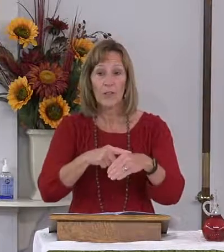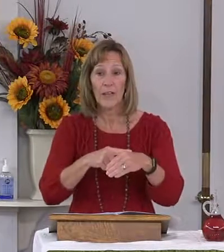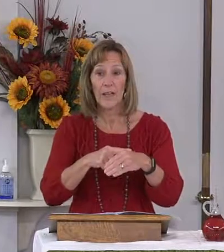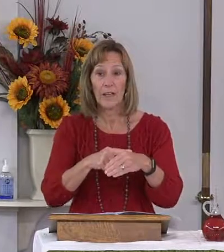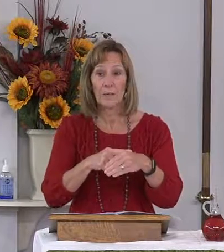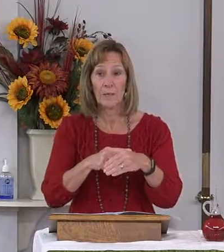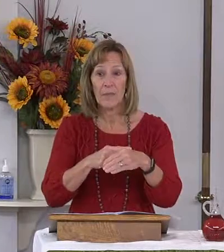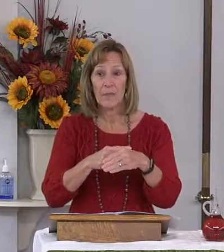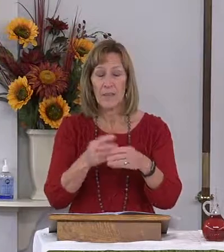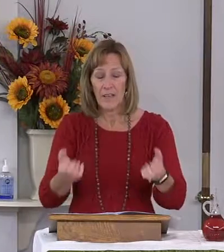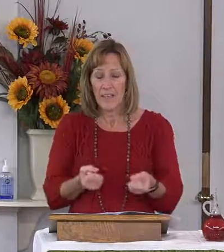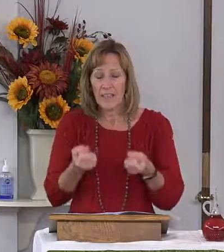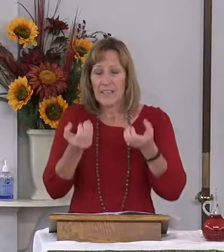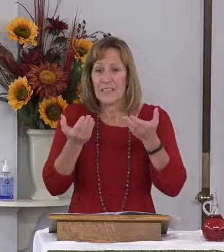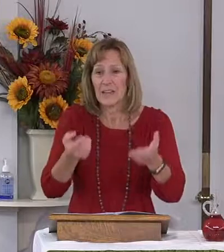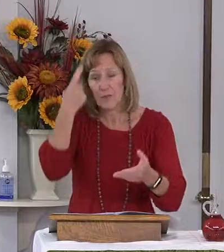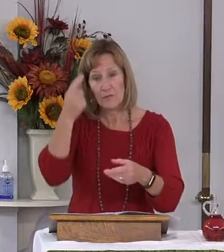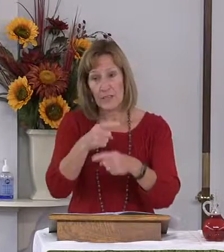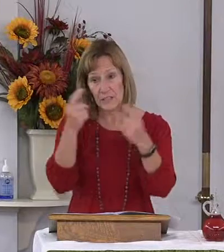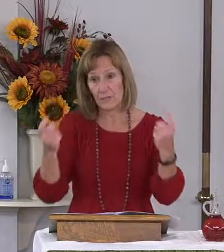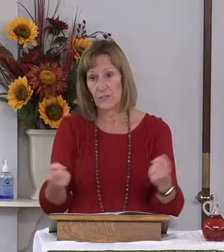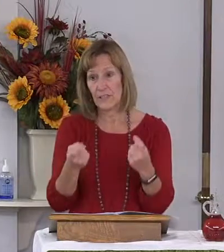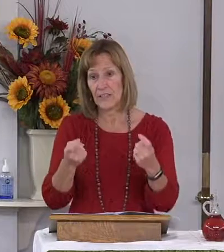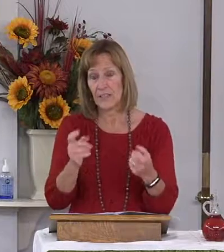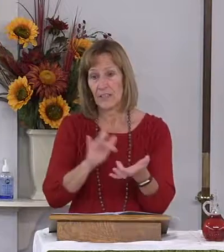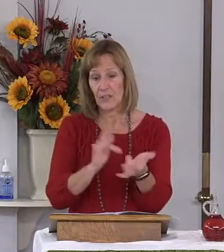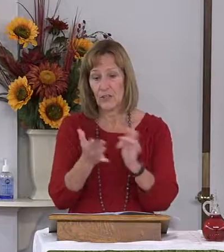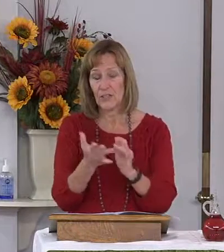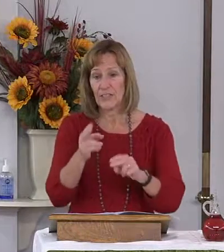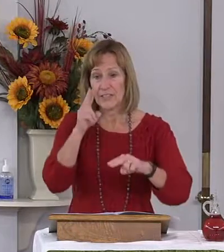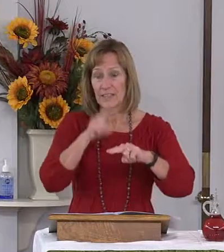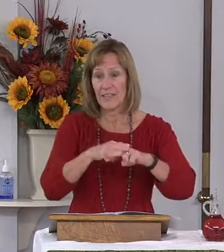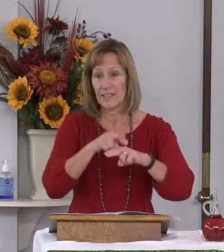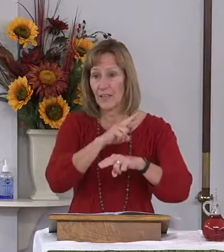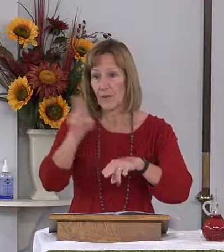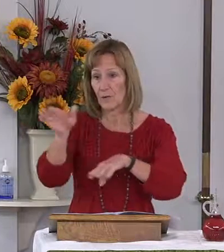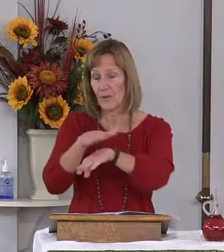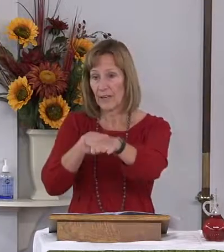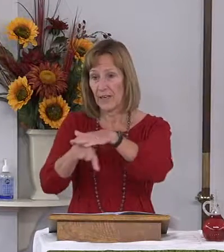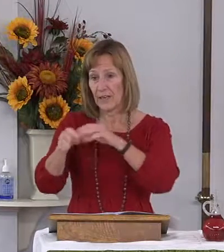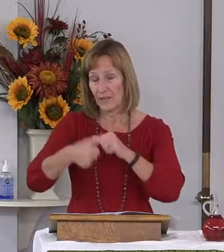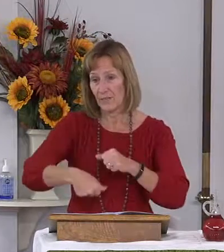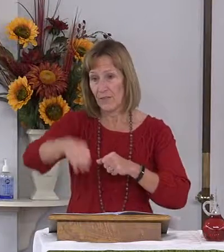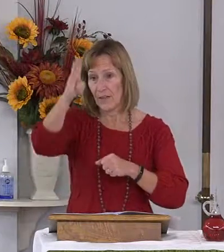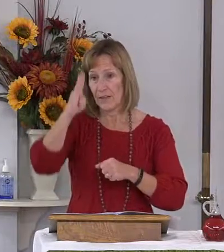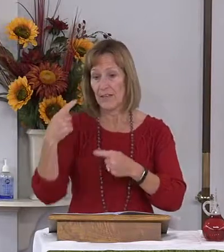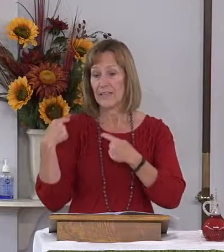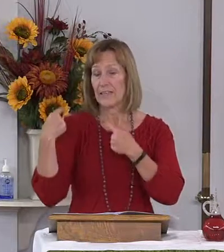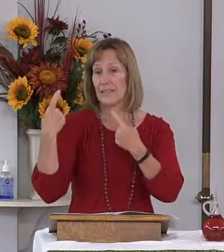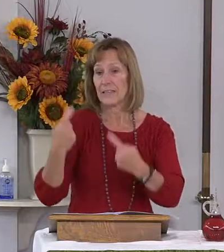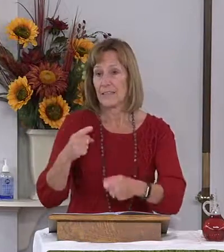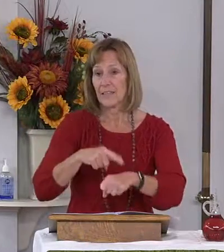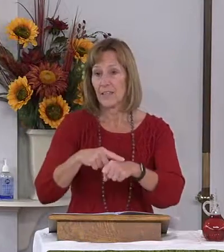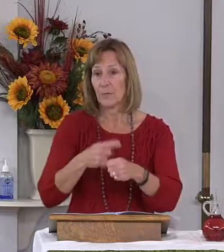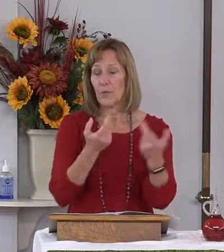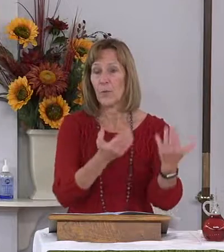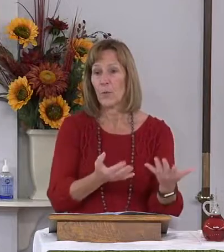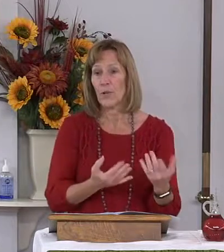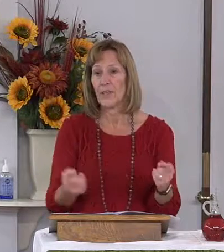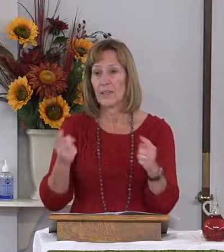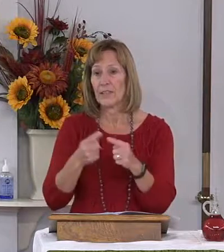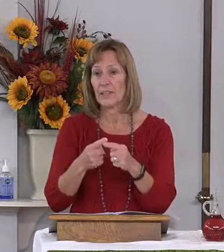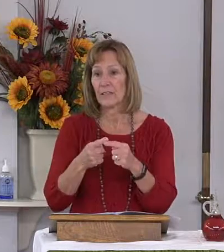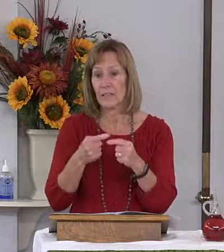single sacrifice for sins, he sat down at the right hand of God, and since then has been waiting until